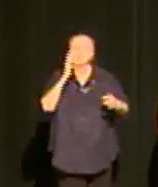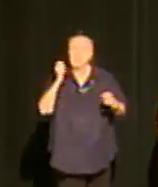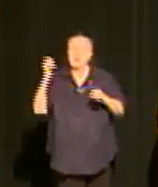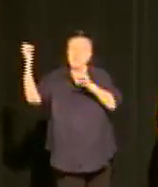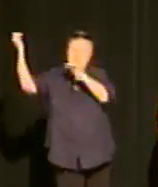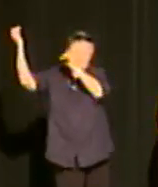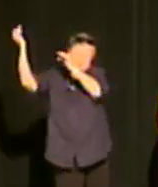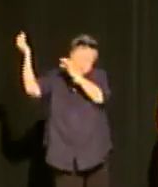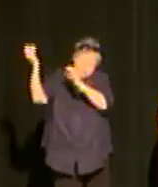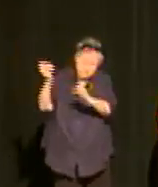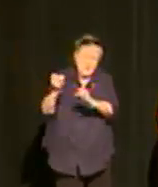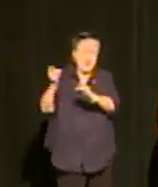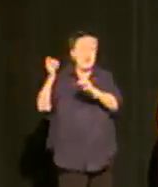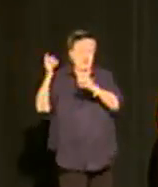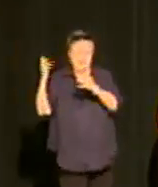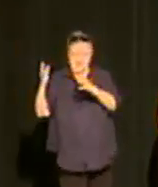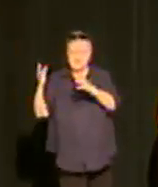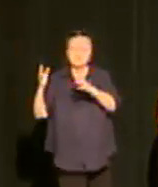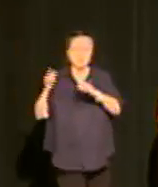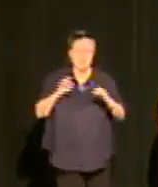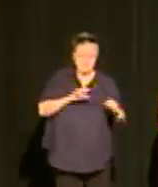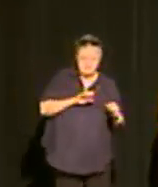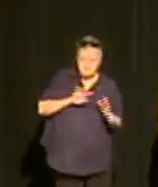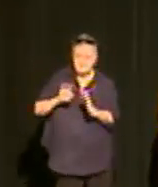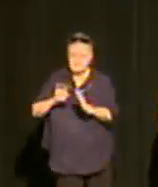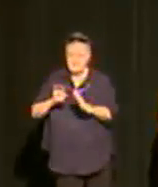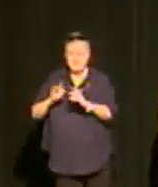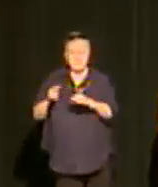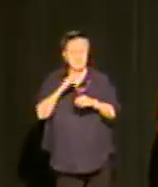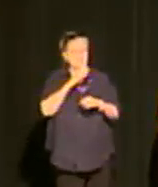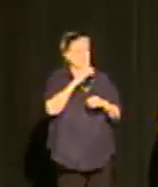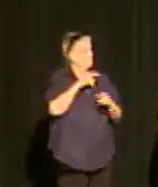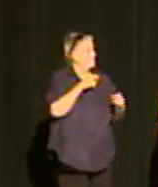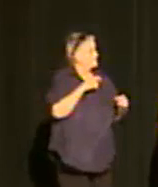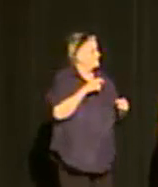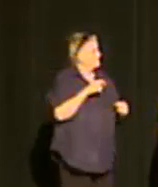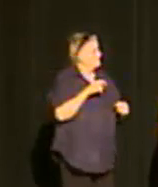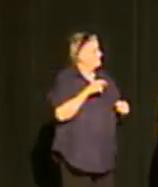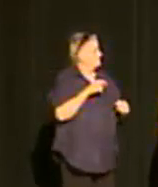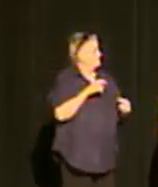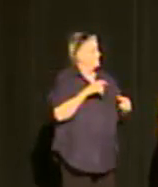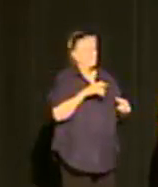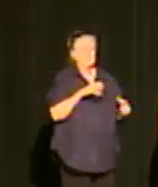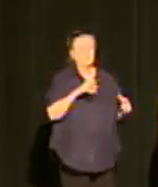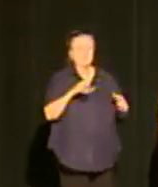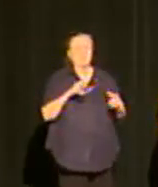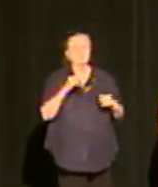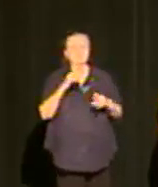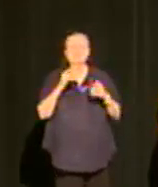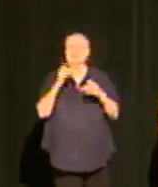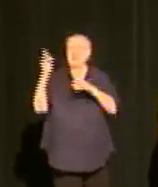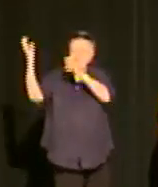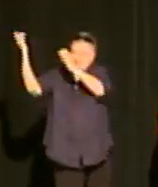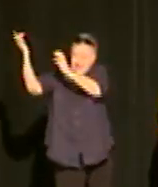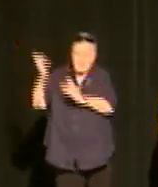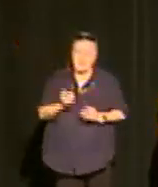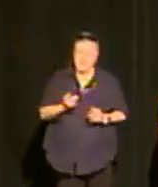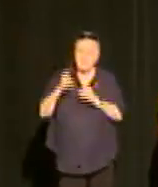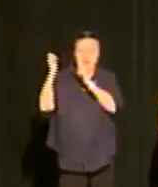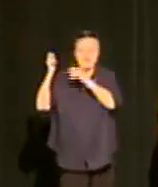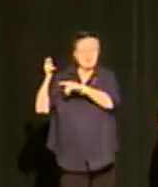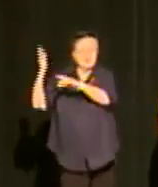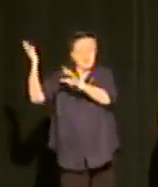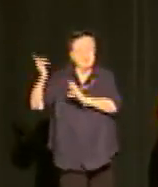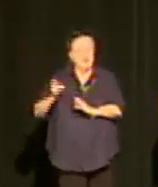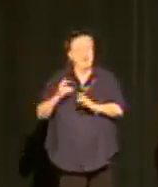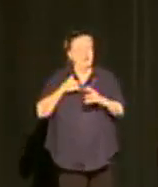hill, and it did. And so when it came down the hill, am I talking too fast? Okay. It came down the hill really, really fast,